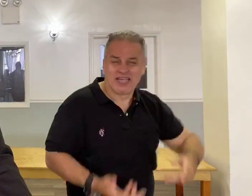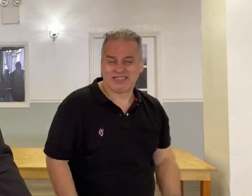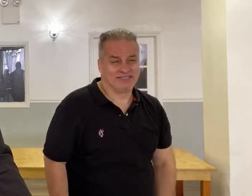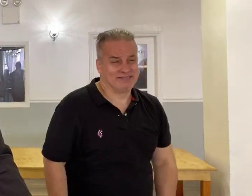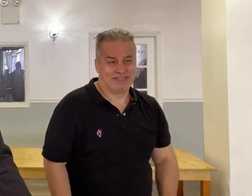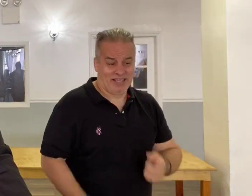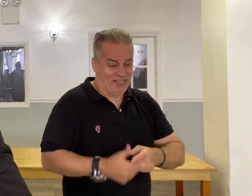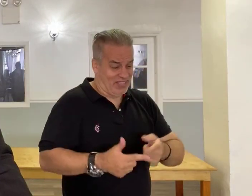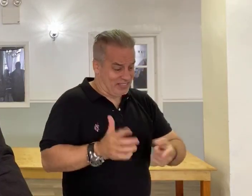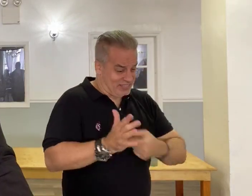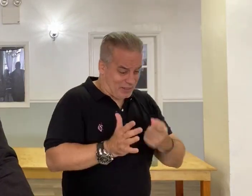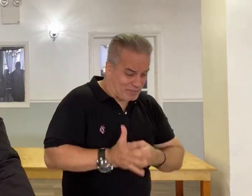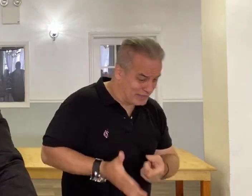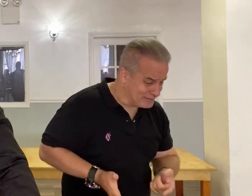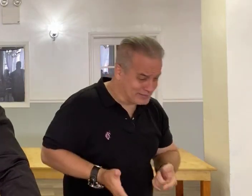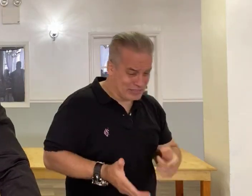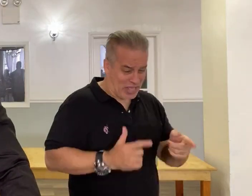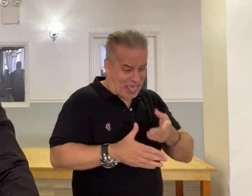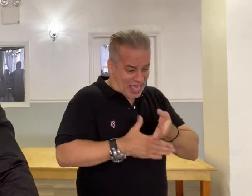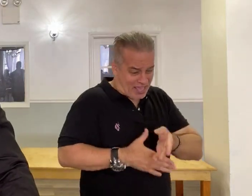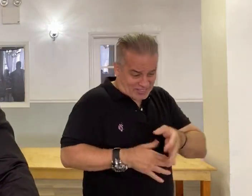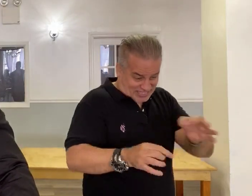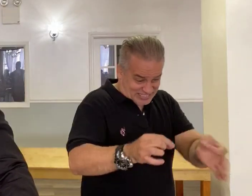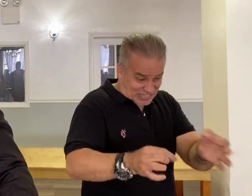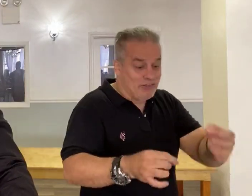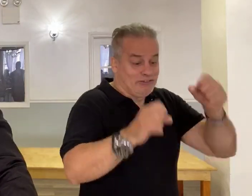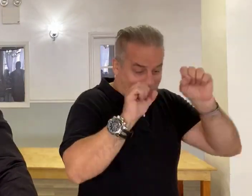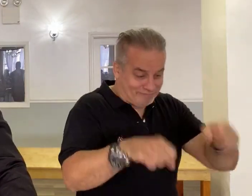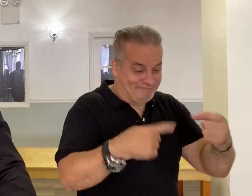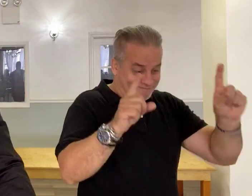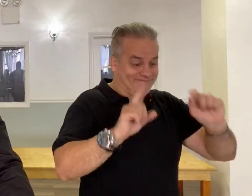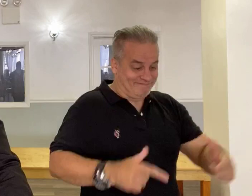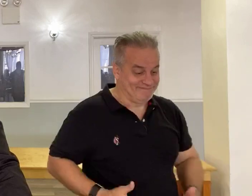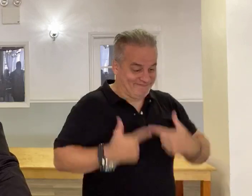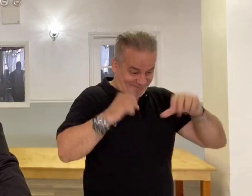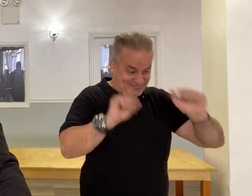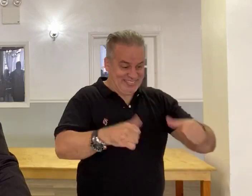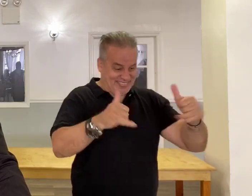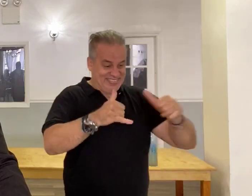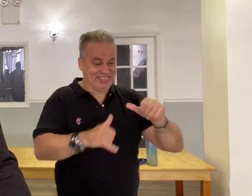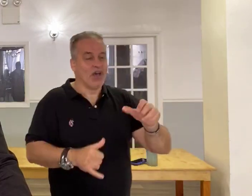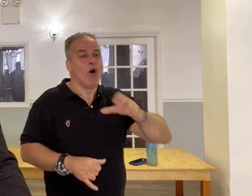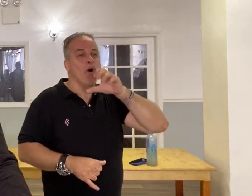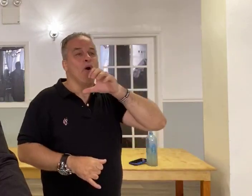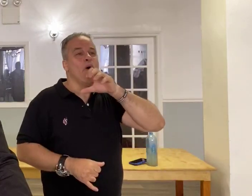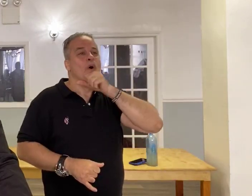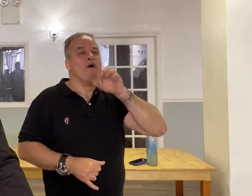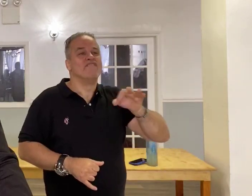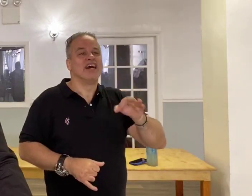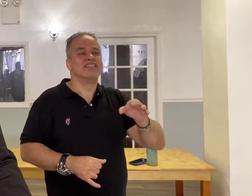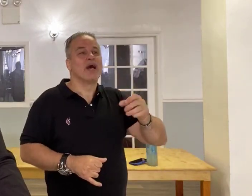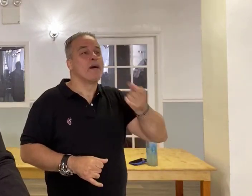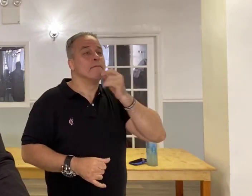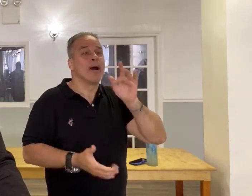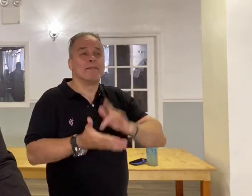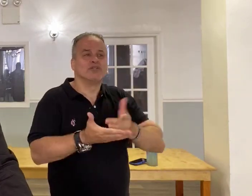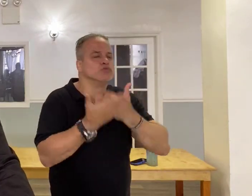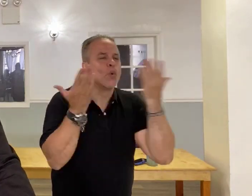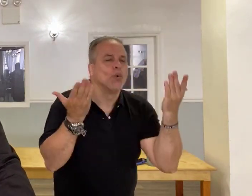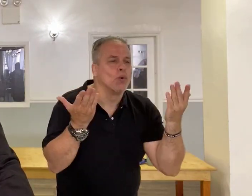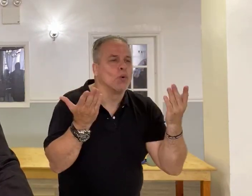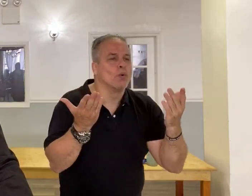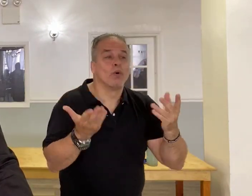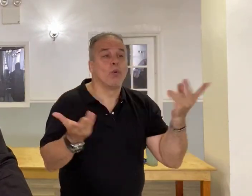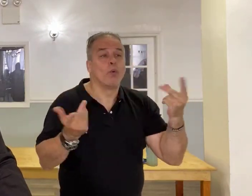necessary decision to take the arm or take the leg is difficult. It's difficult. And like it is difficult to